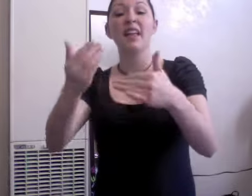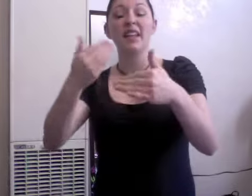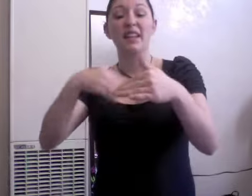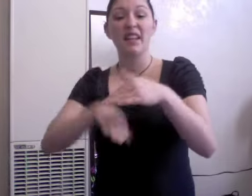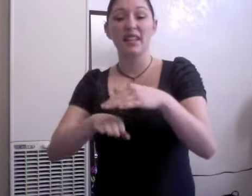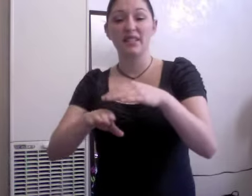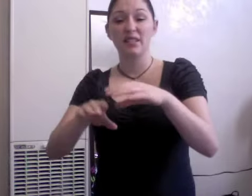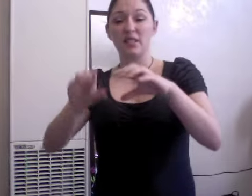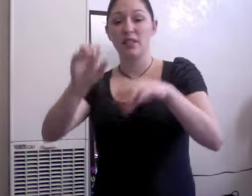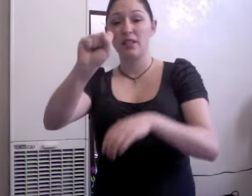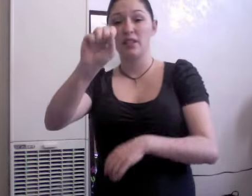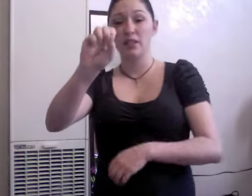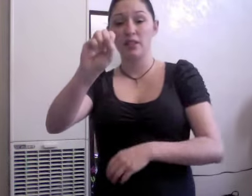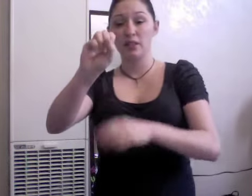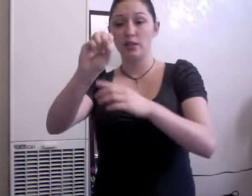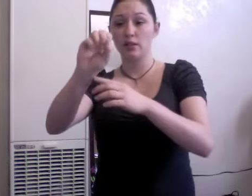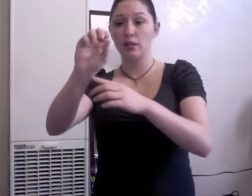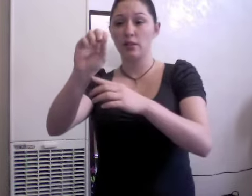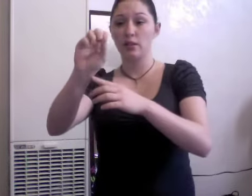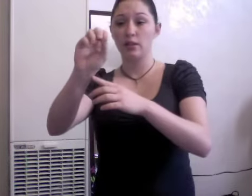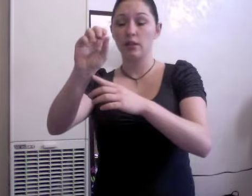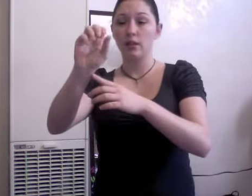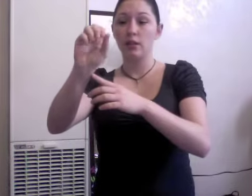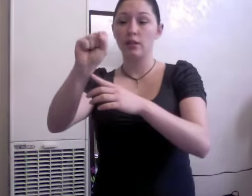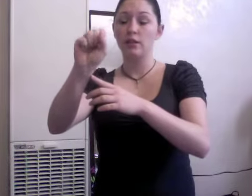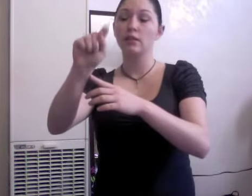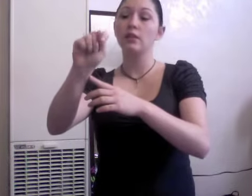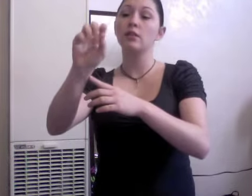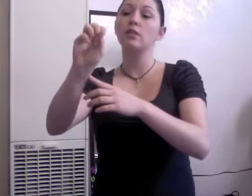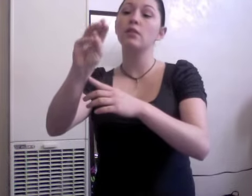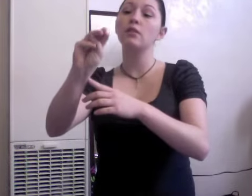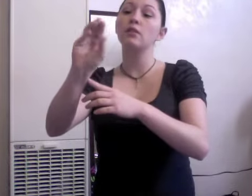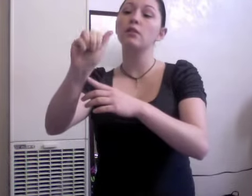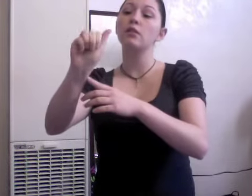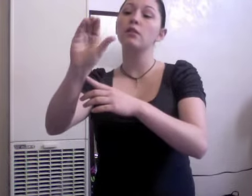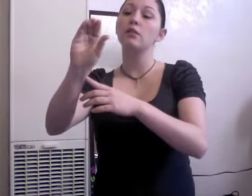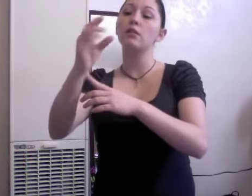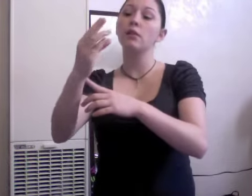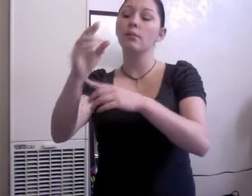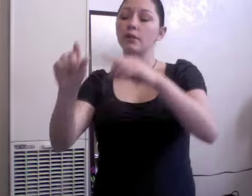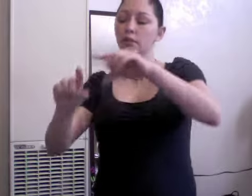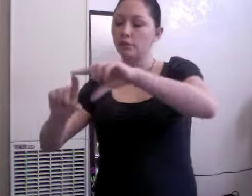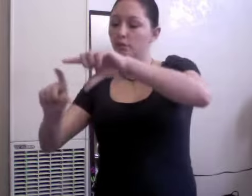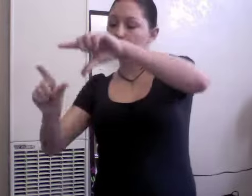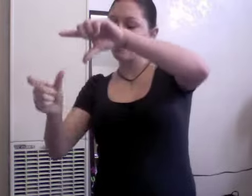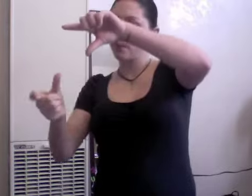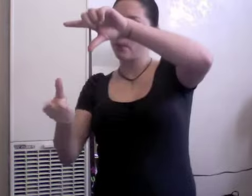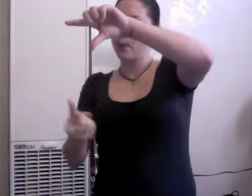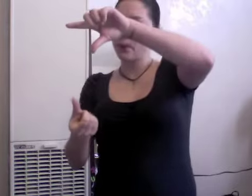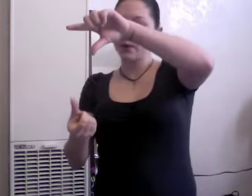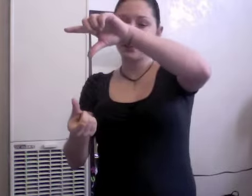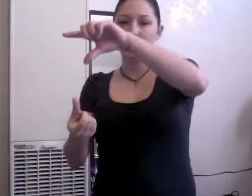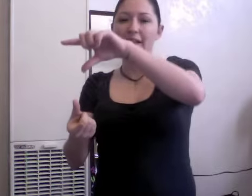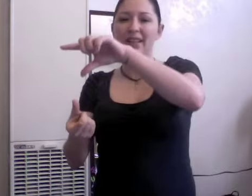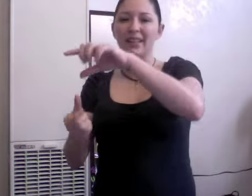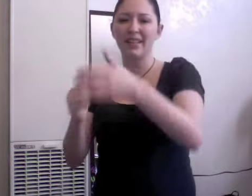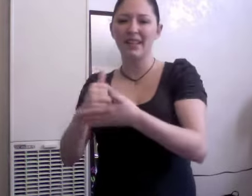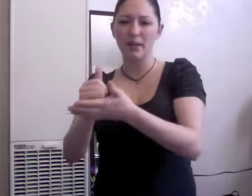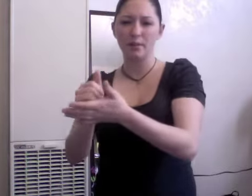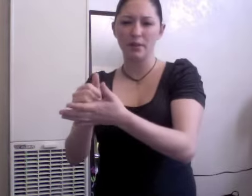in it. And it mixes the food up with enzymes and digestive juices and things like that to further break the food down into